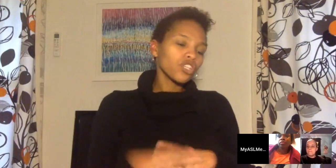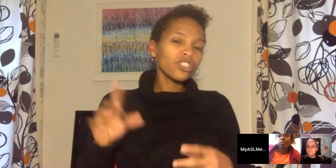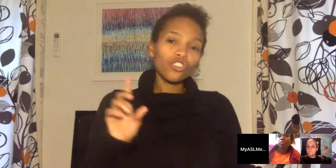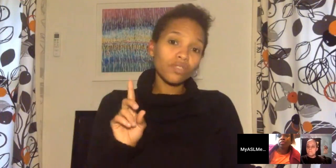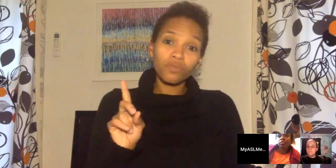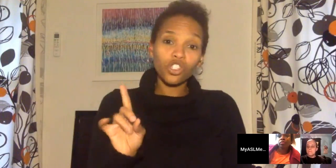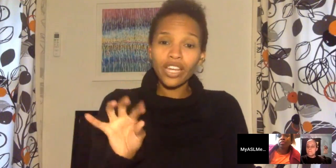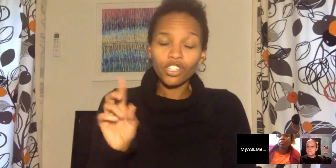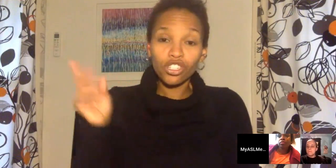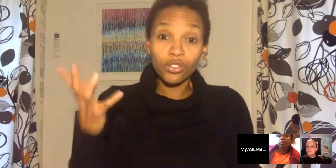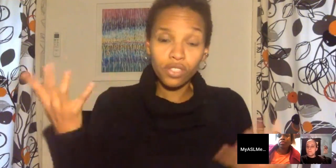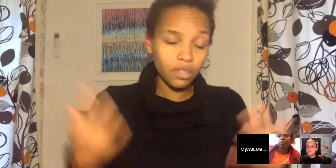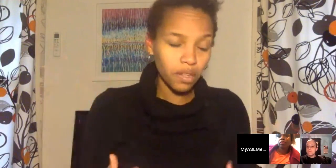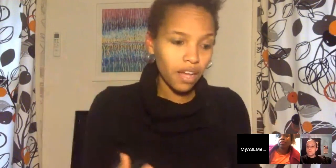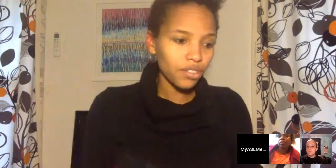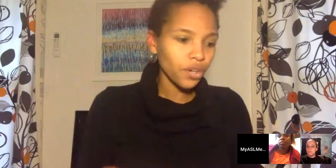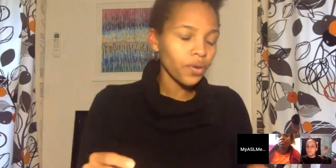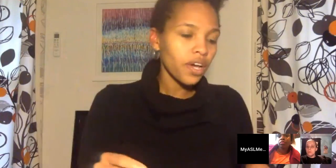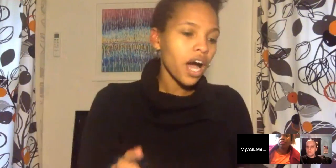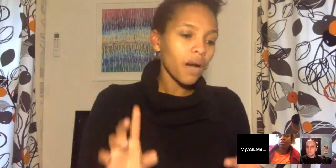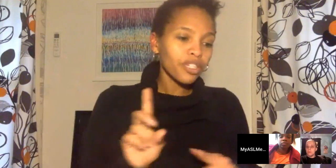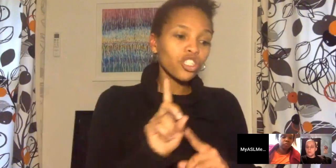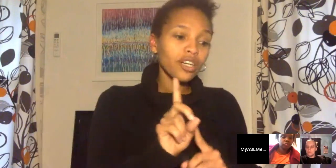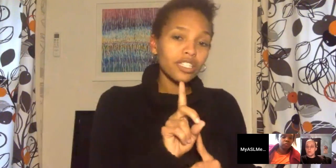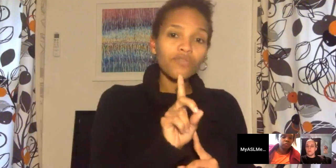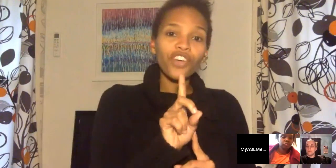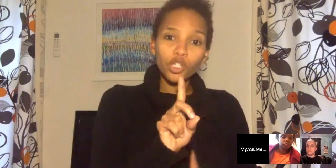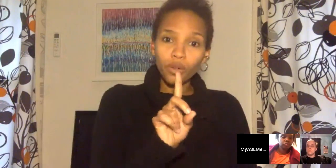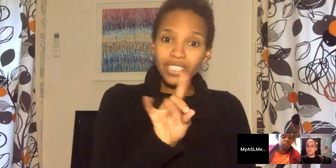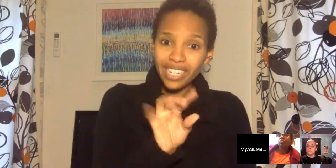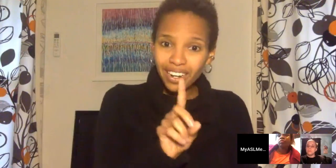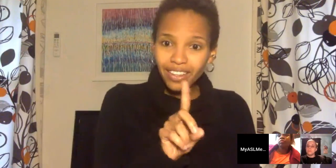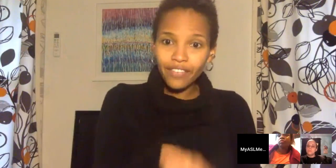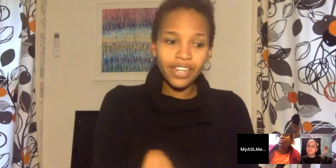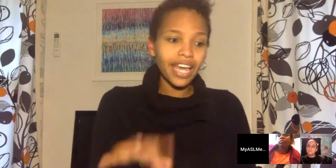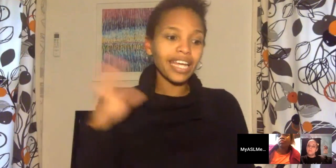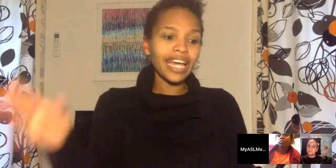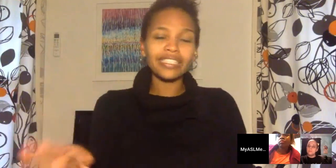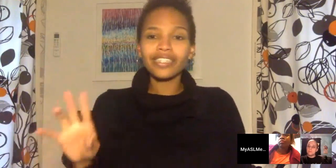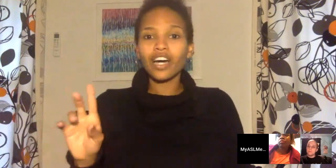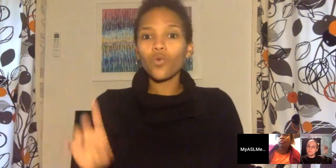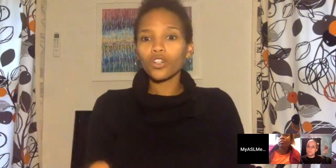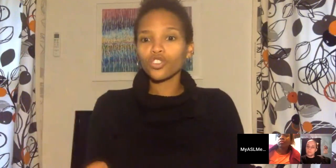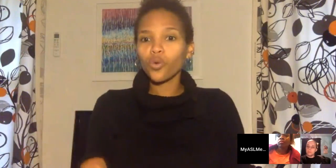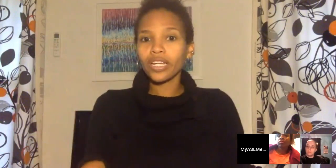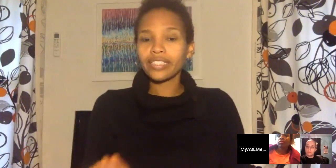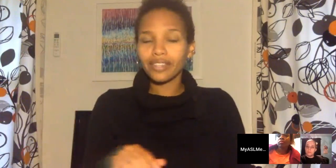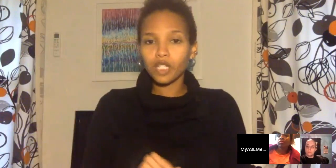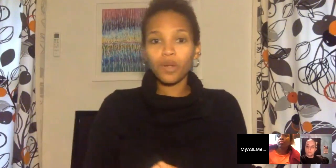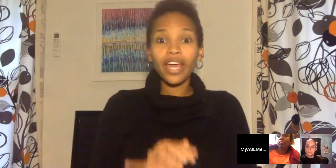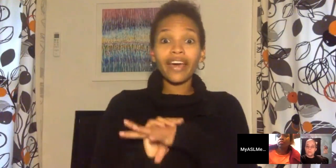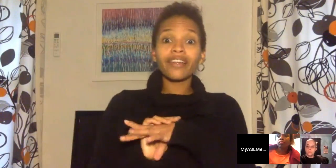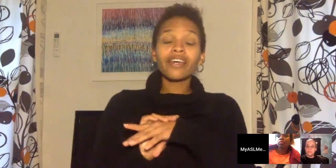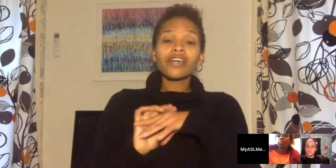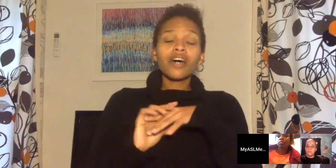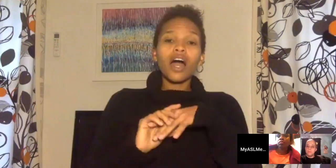She just uses them a lot. So, but she does fingerspell did at 11 and again did at 1:26. But again,